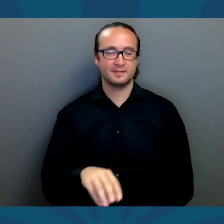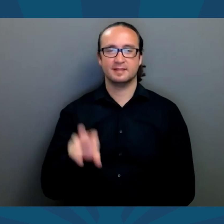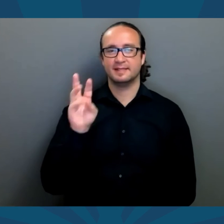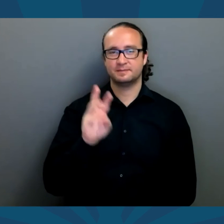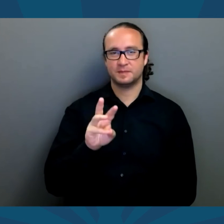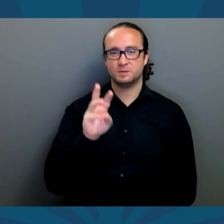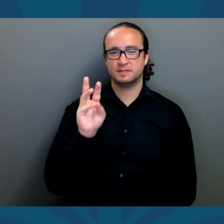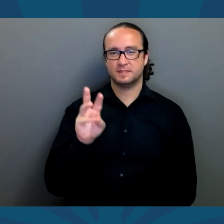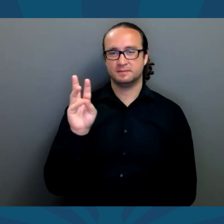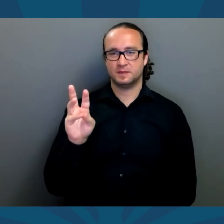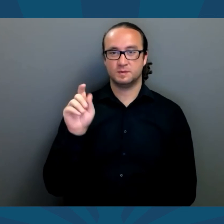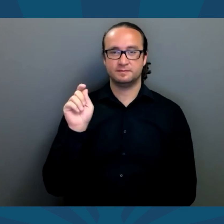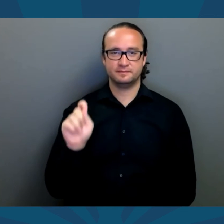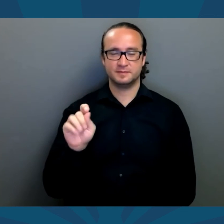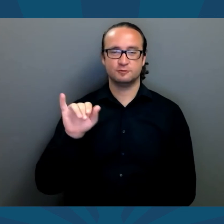Website,